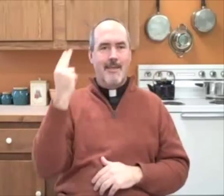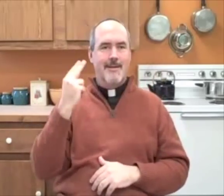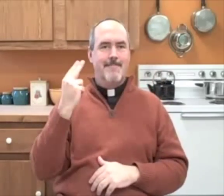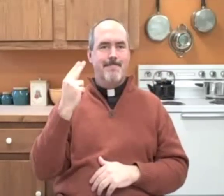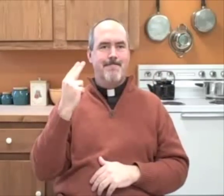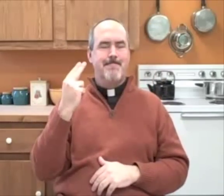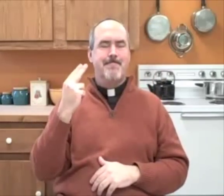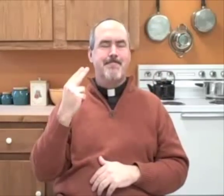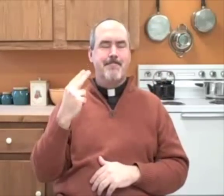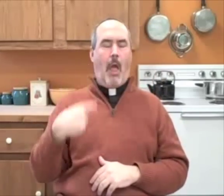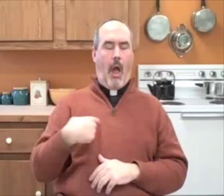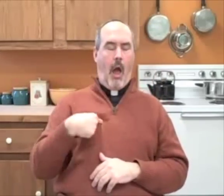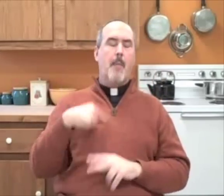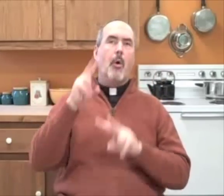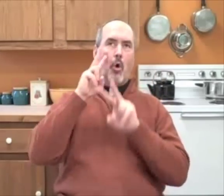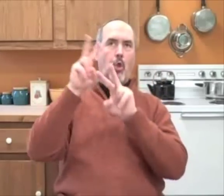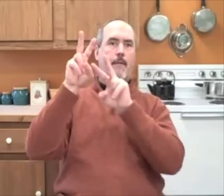I'm looking forward to meeting Jesus.